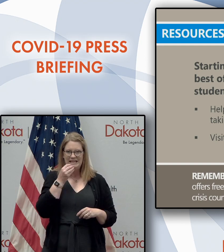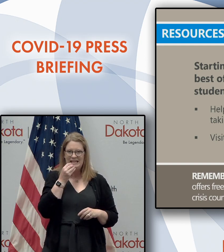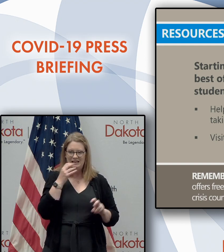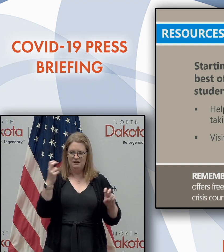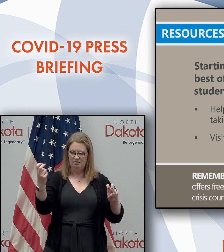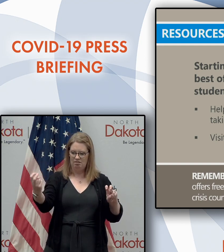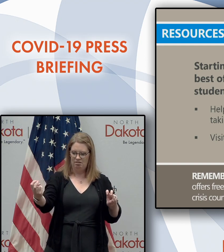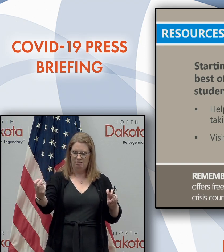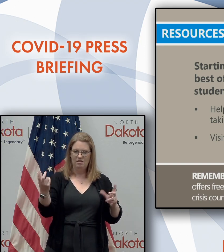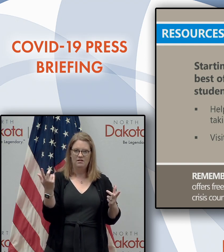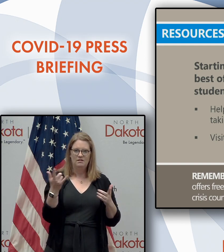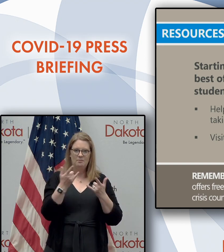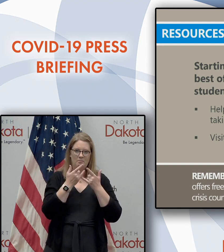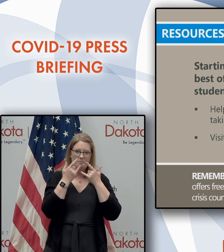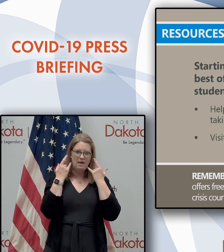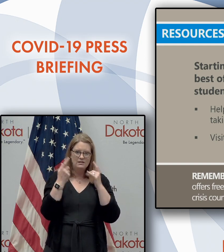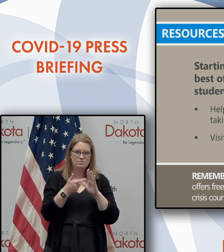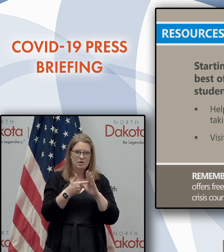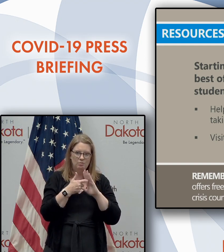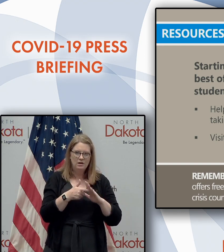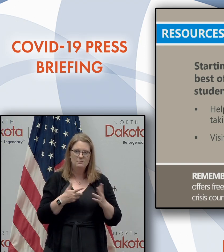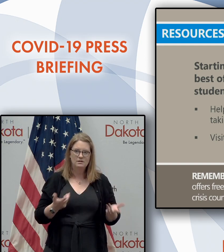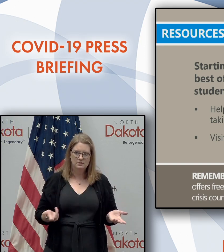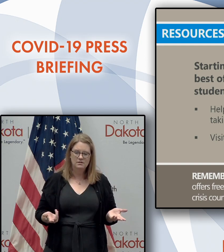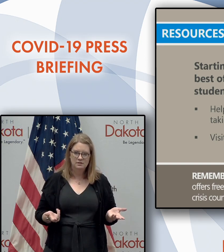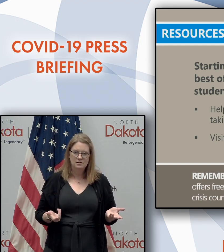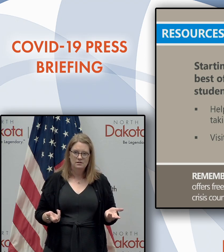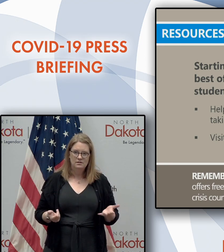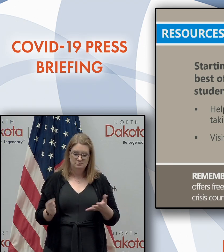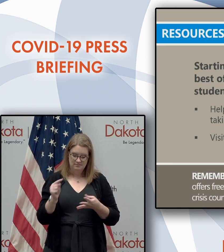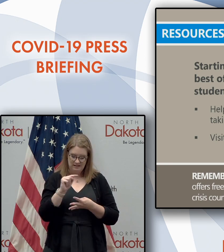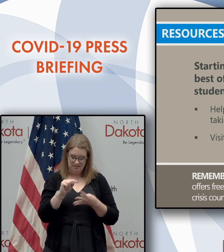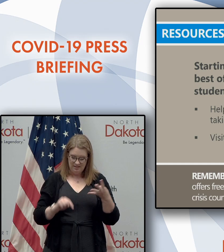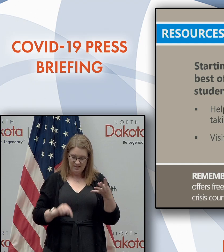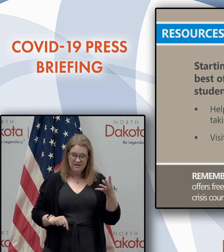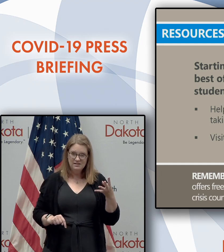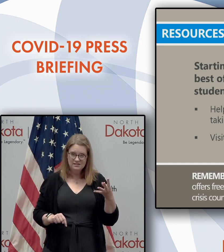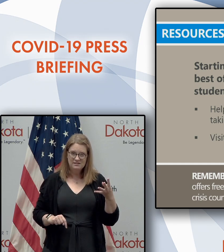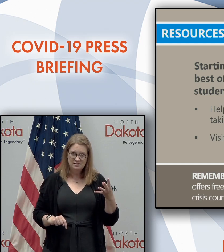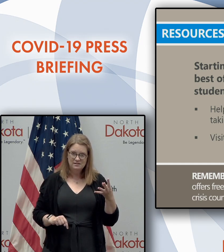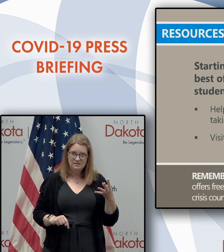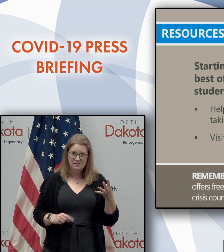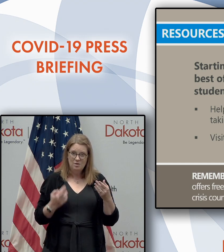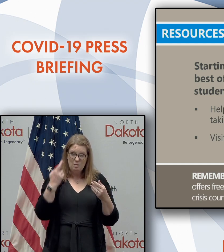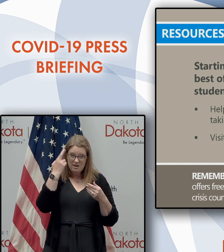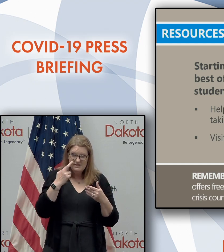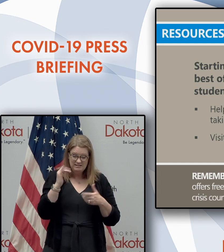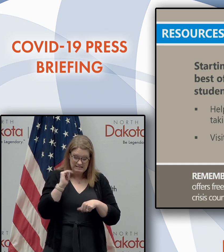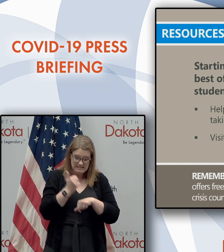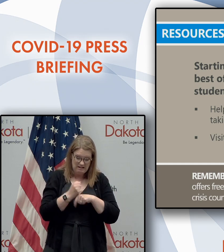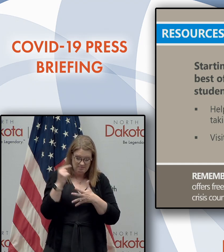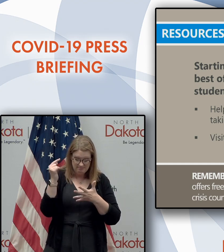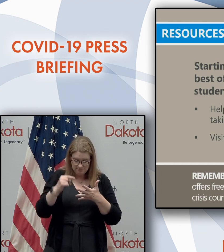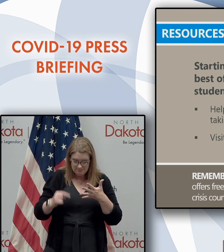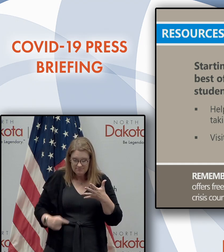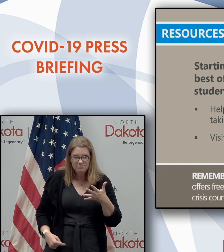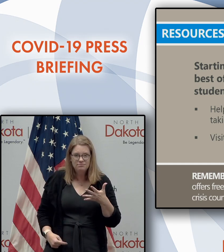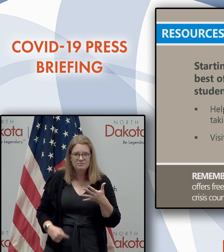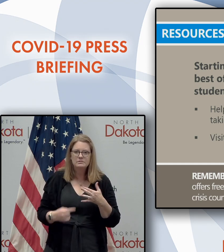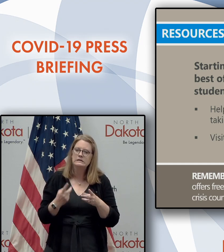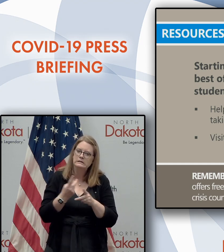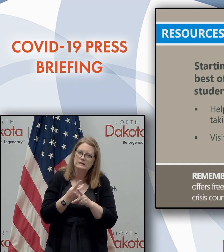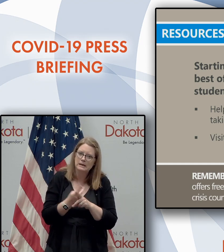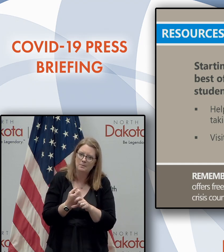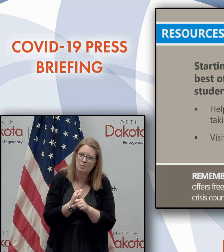schedules, or mask requirements. Assuring them that all of these measures are kept in place to help keep everybody healthy, and finding out as